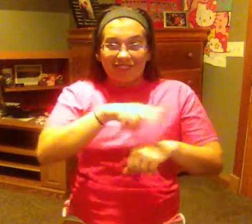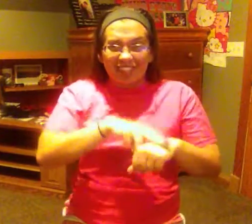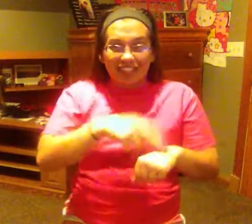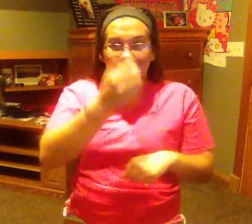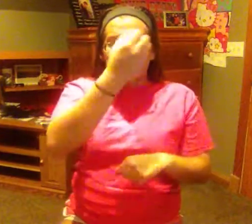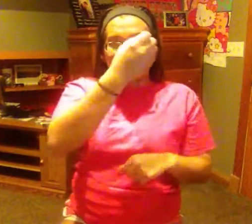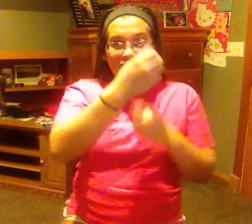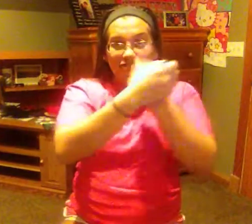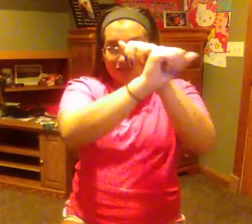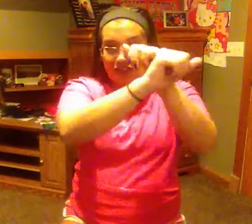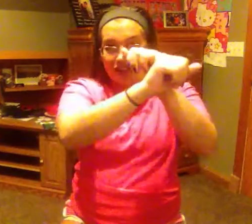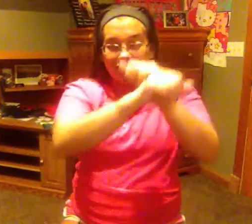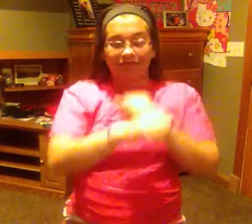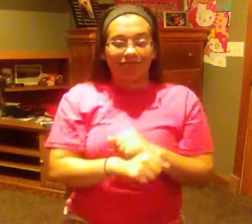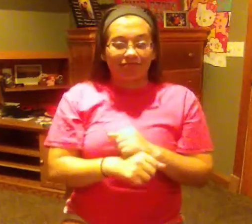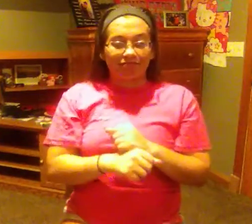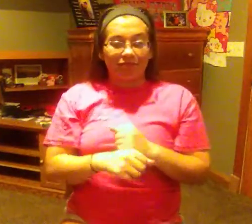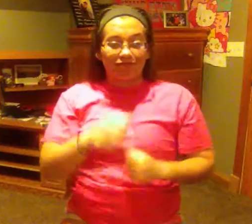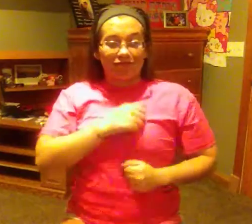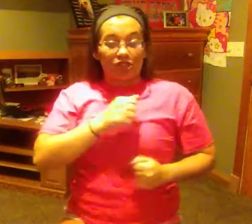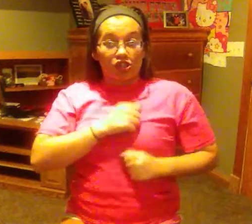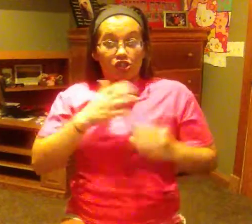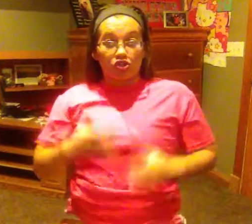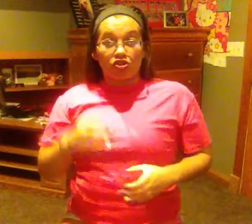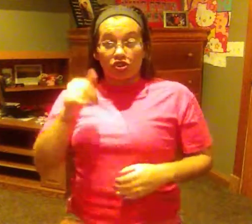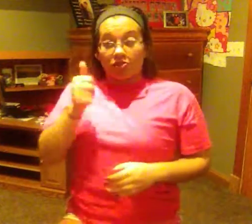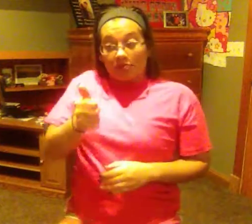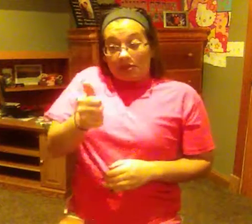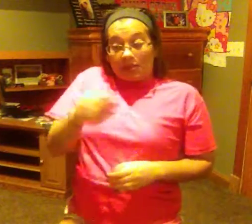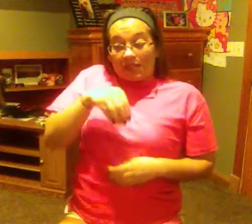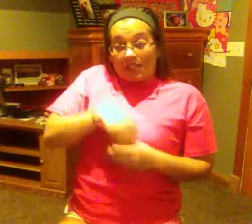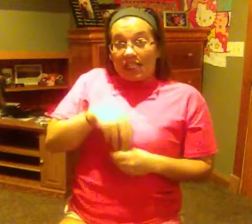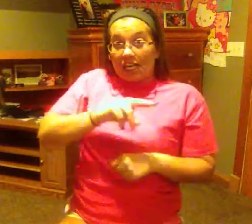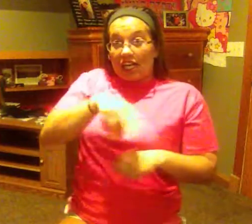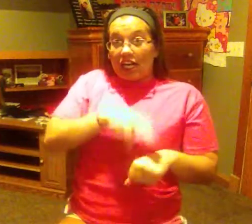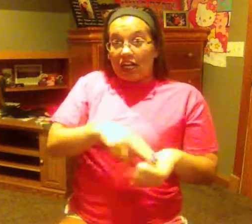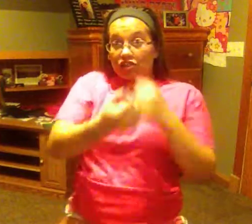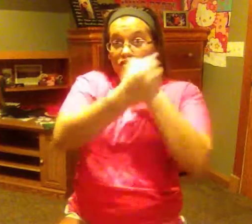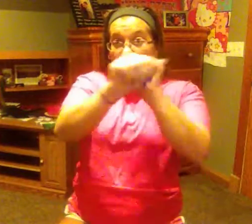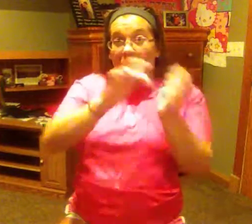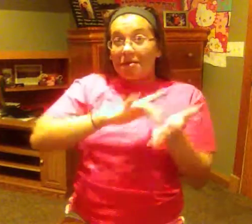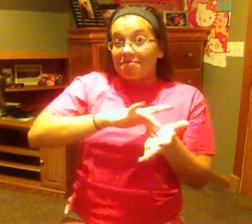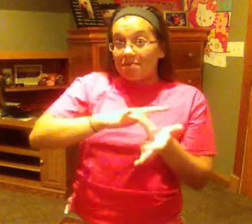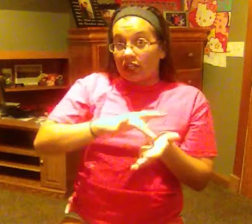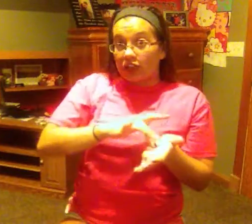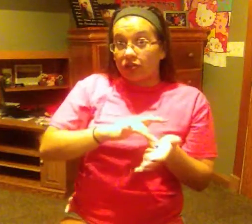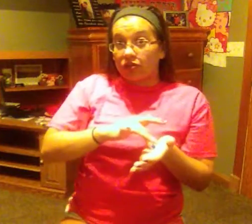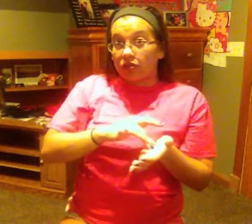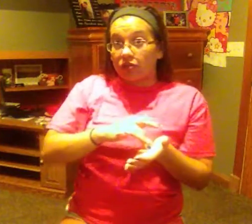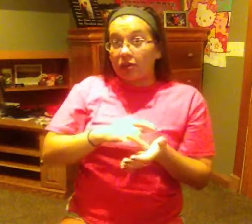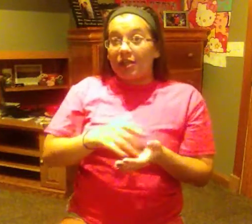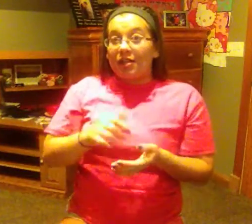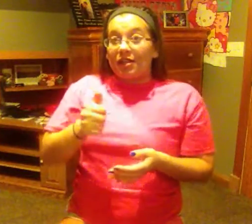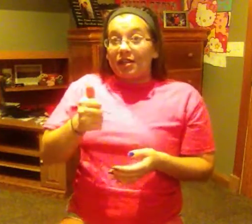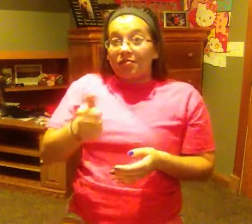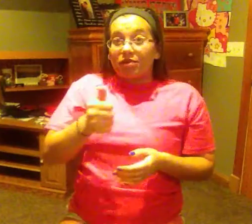medical career field find all kinds of opportunities and the right training for every specialty. My name is Sergeant Heather McFerrin.